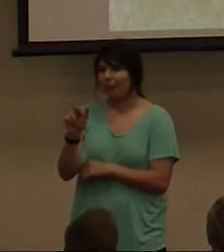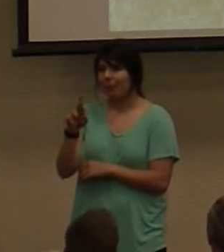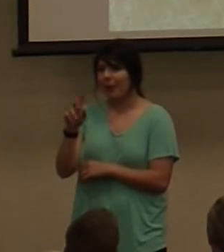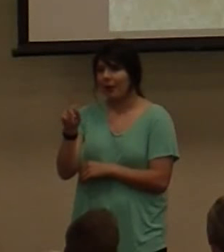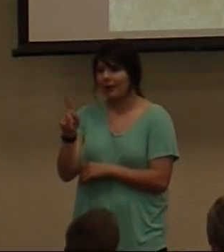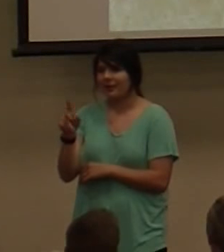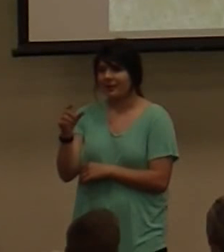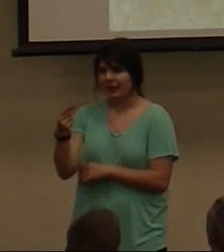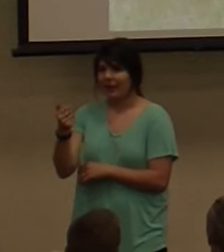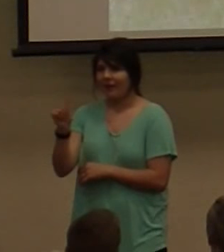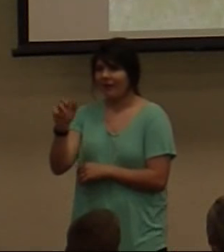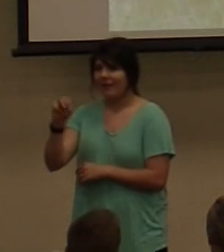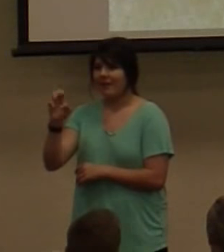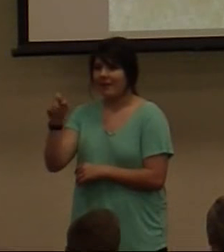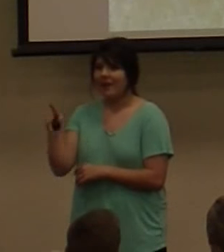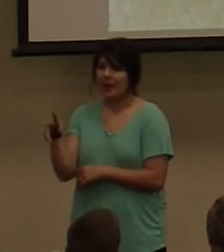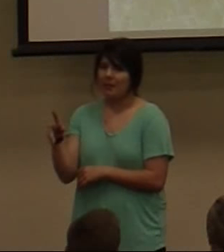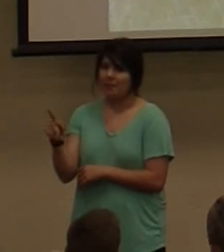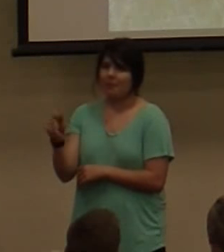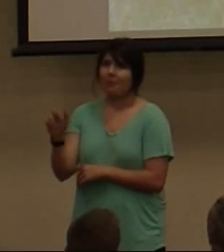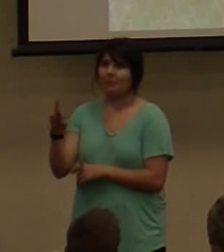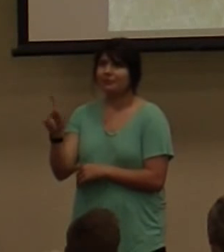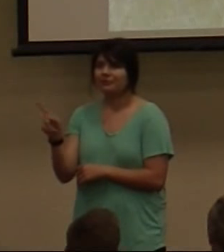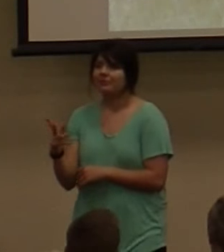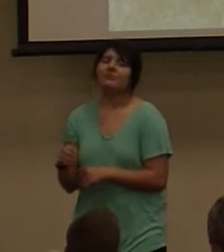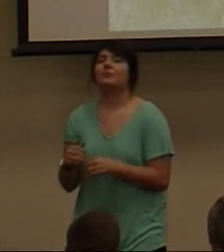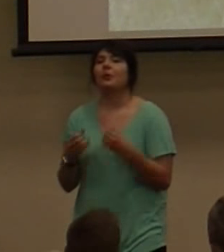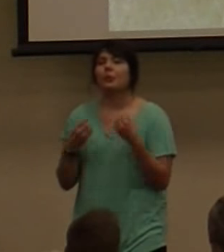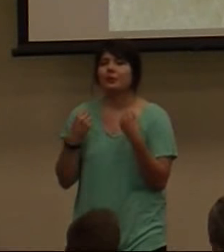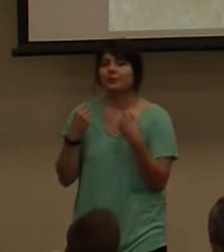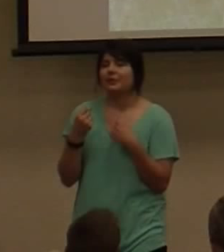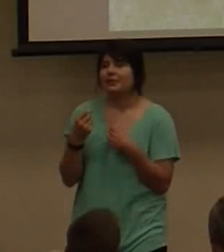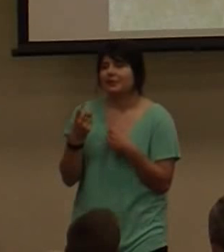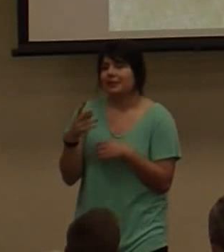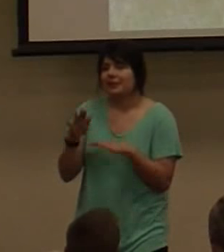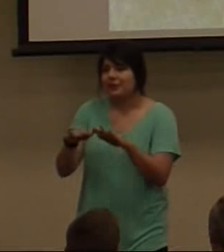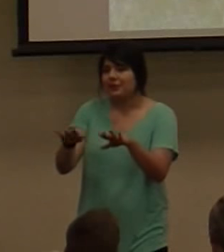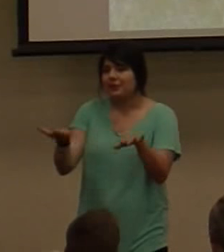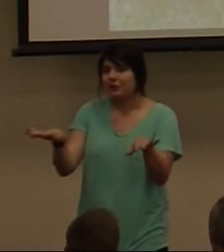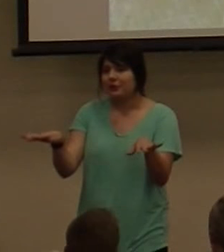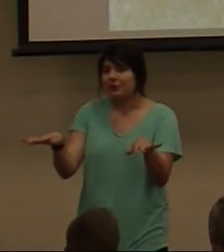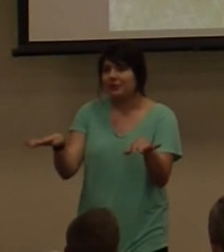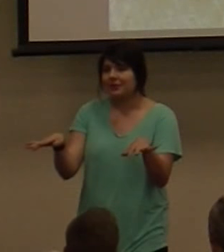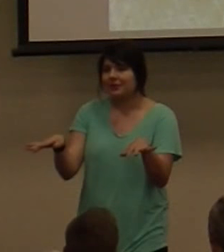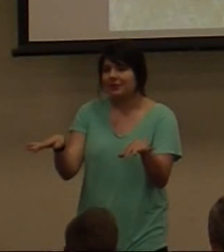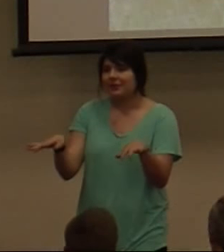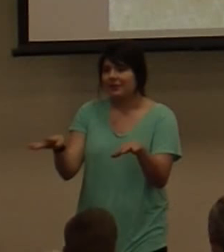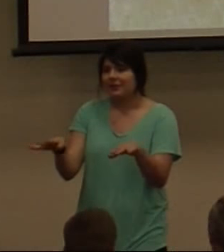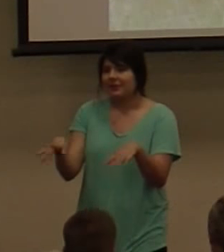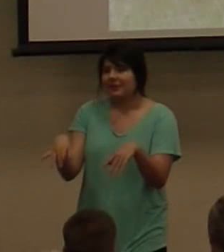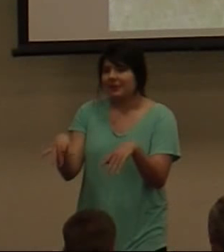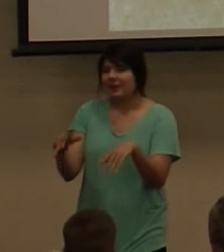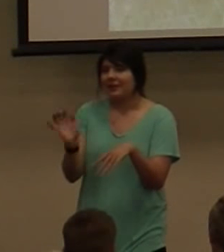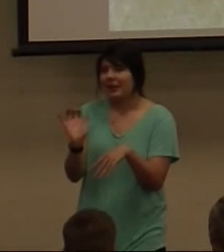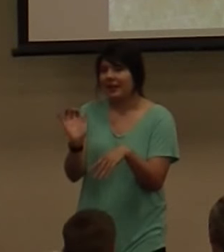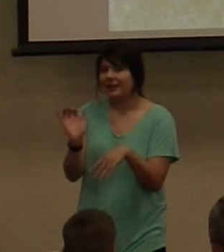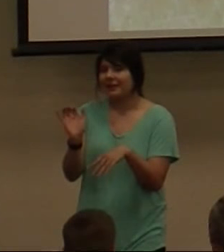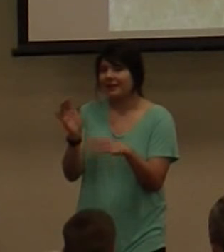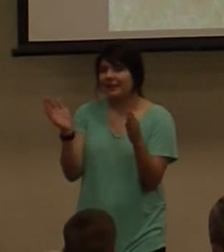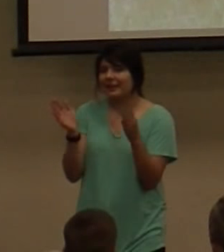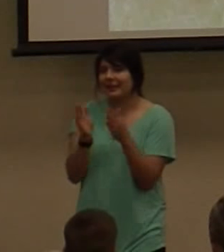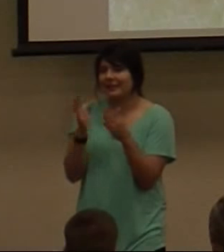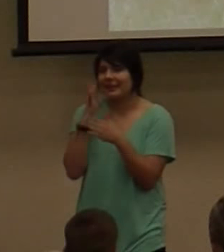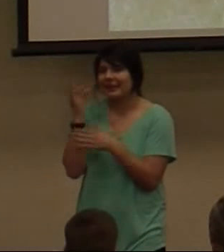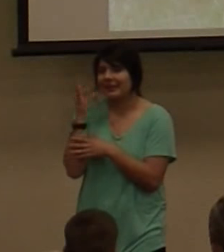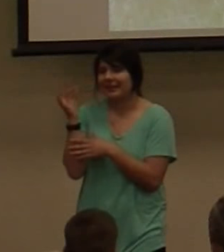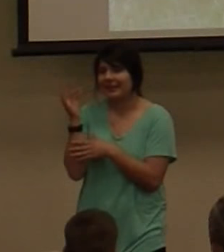all over us and our children. It's rather like having little kittens. It was a nice experience.